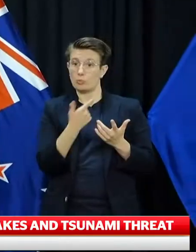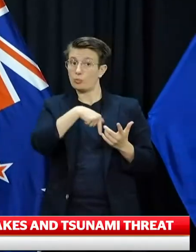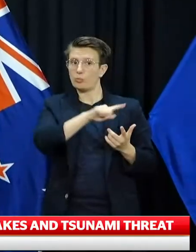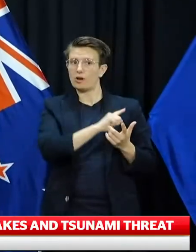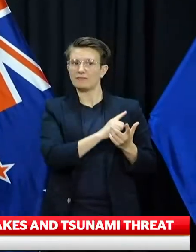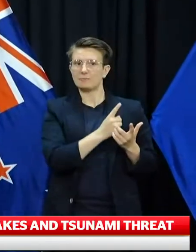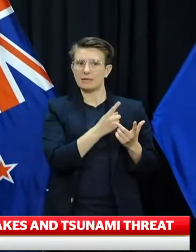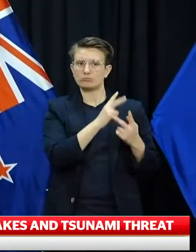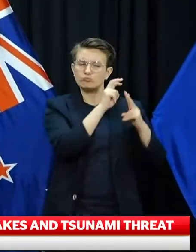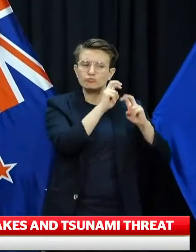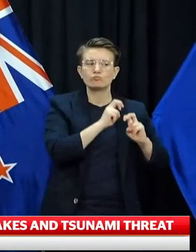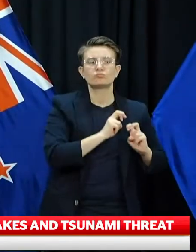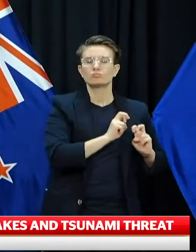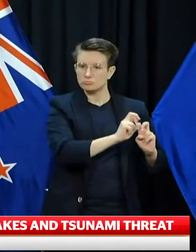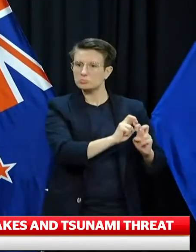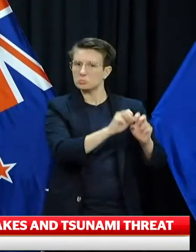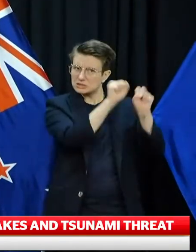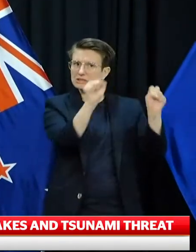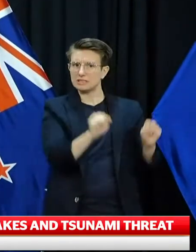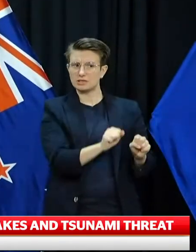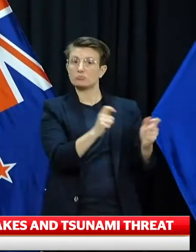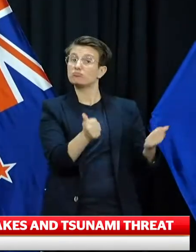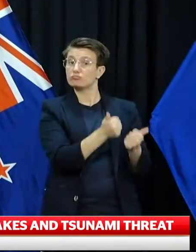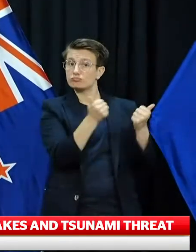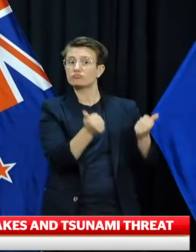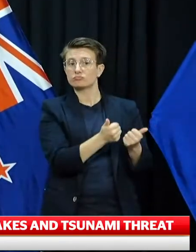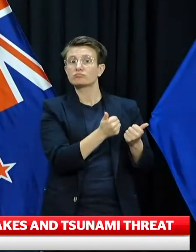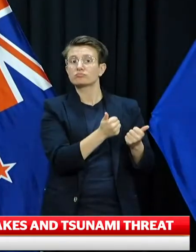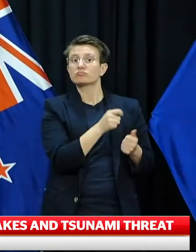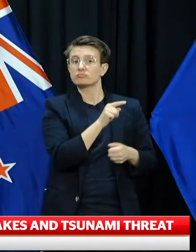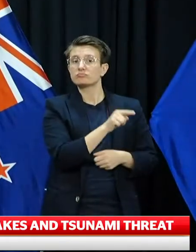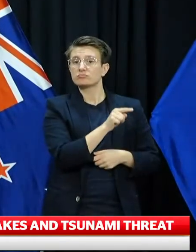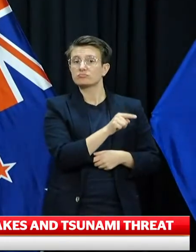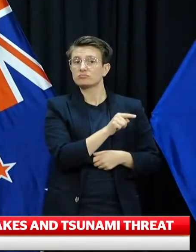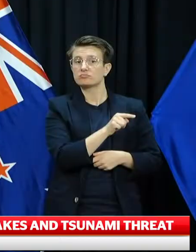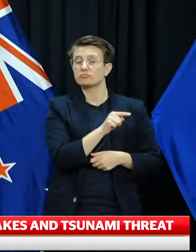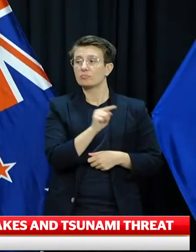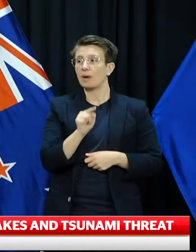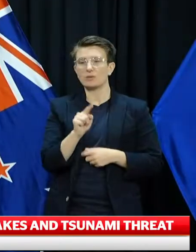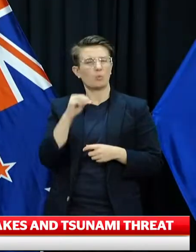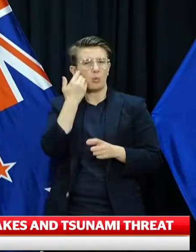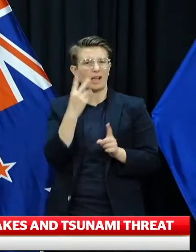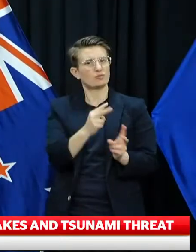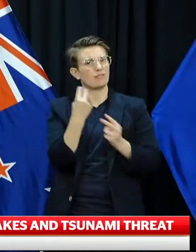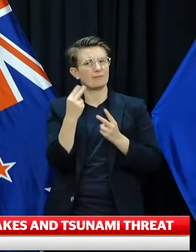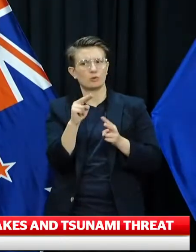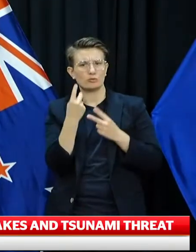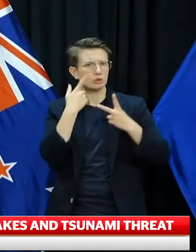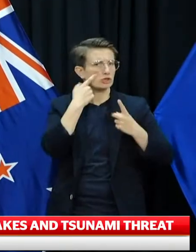aware, with any event we always undertake reviews, and we're constantly reviewing throughout the course as we're going as well.